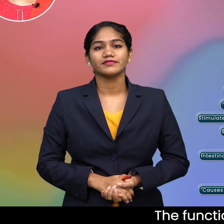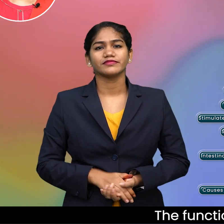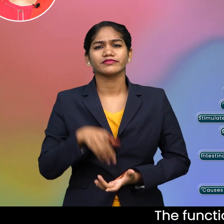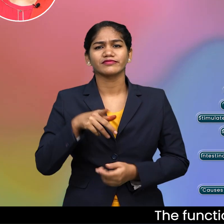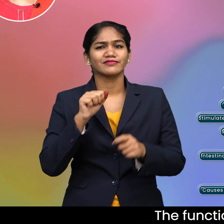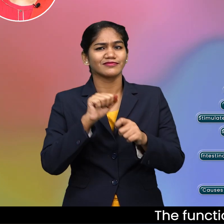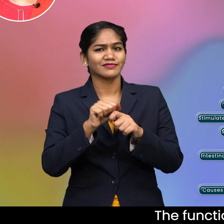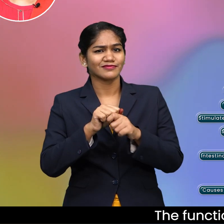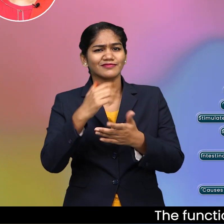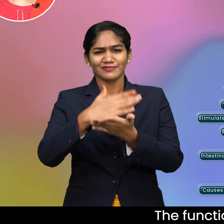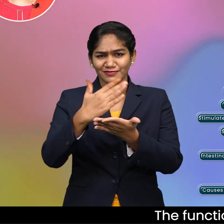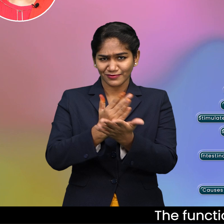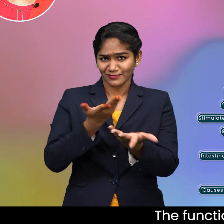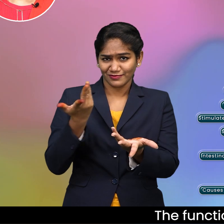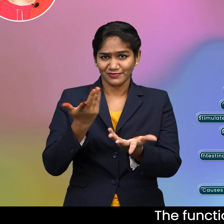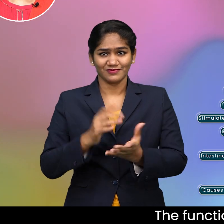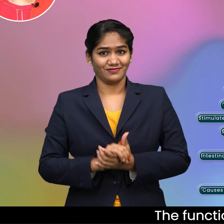The functional components